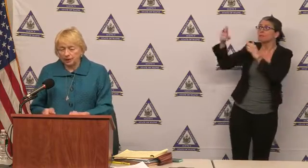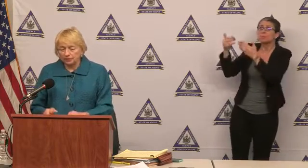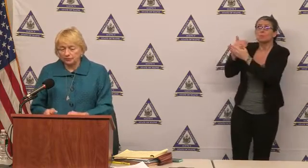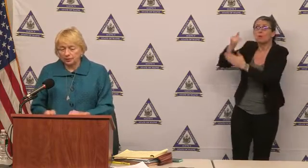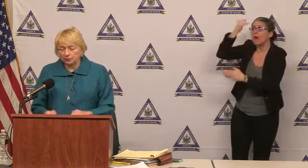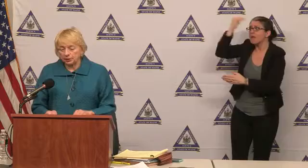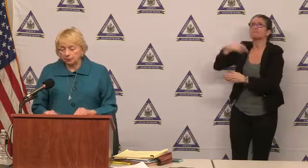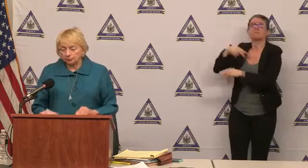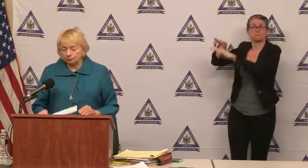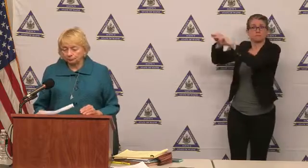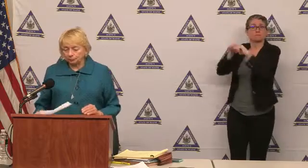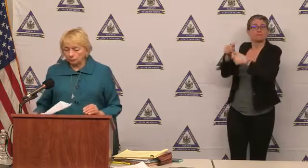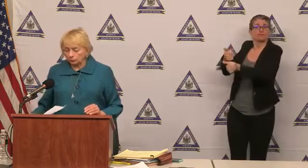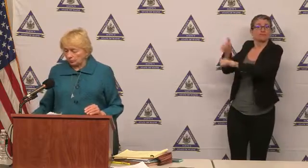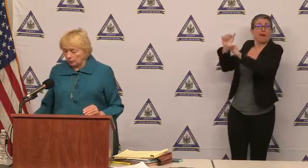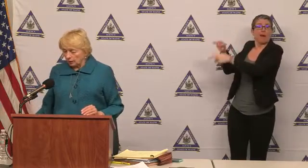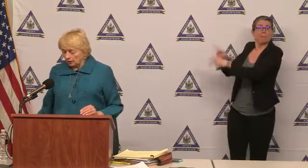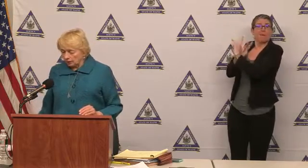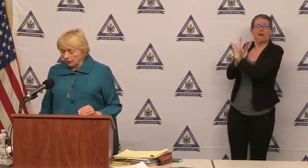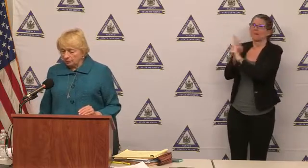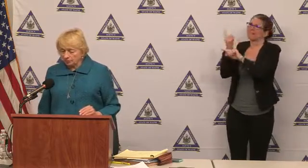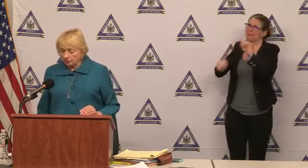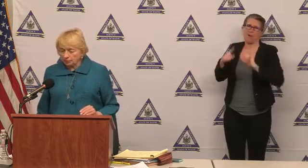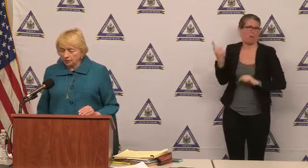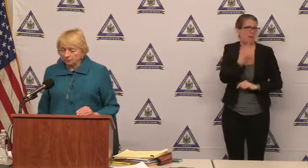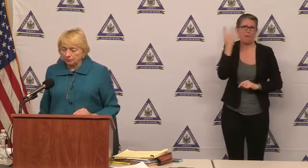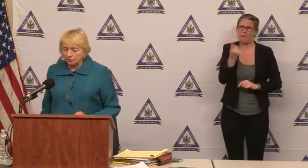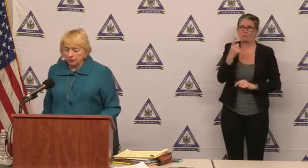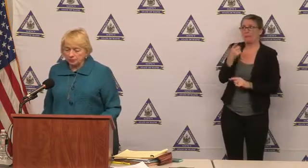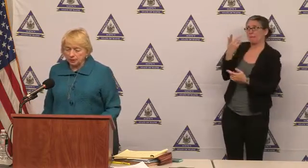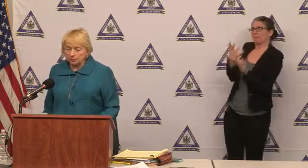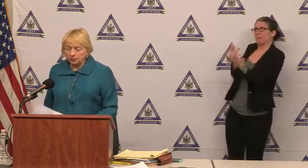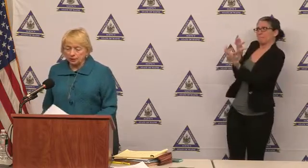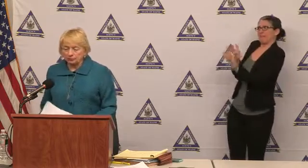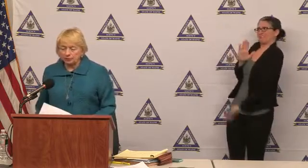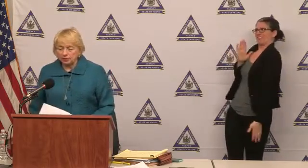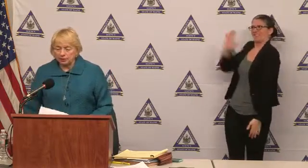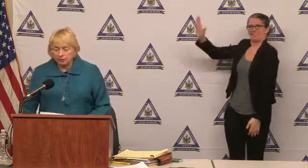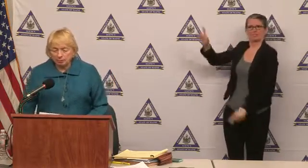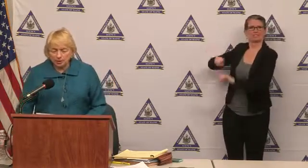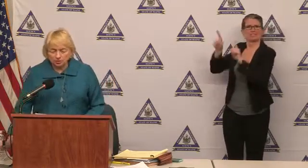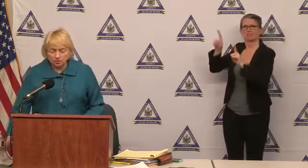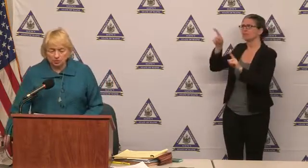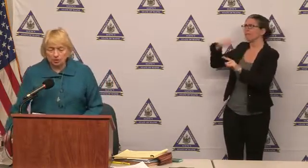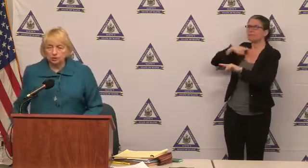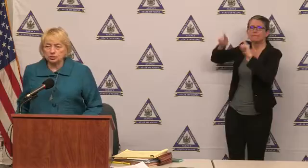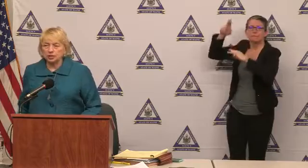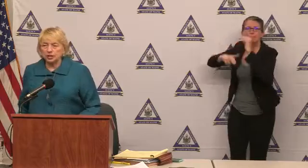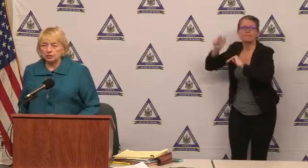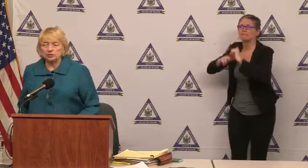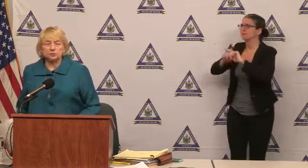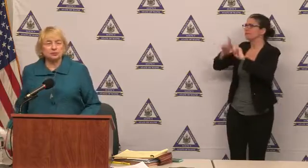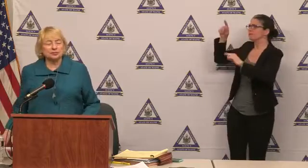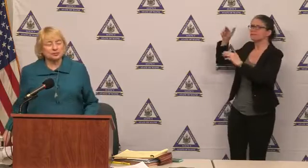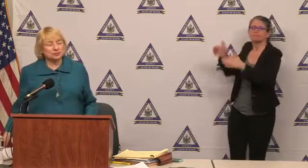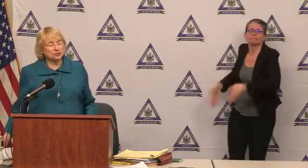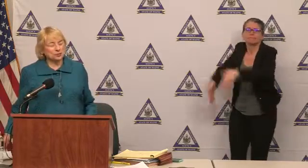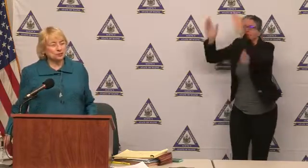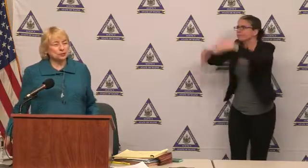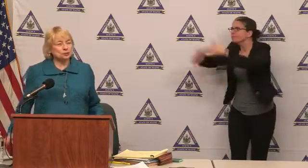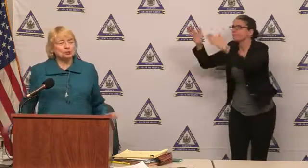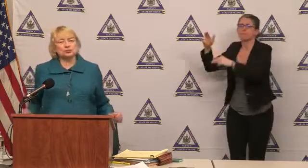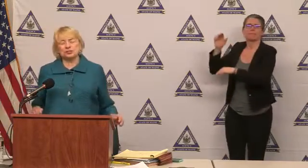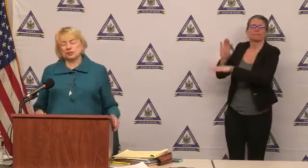for the health of our people. I've been very grateful for the ways Maine people have met this shared challenge with